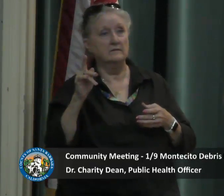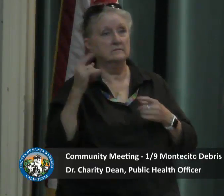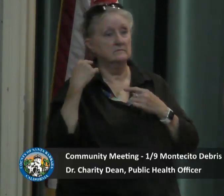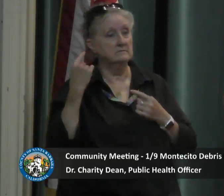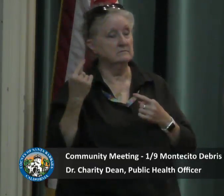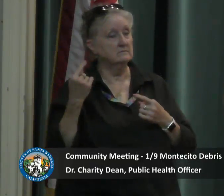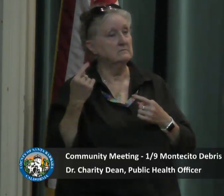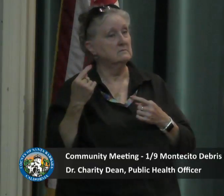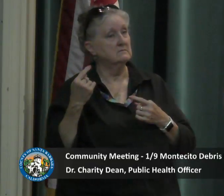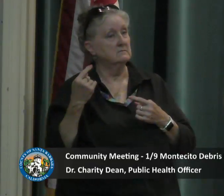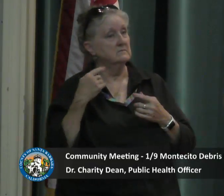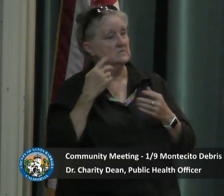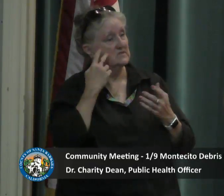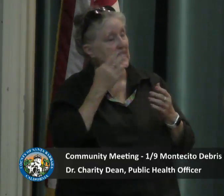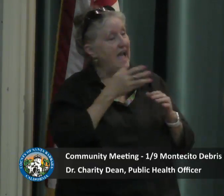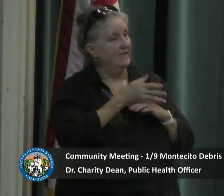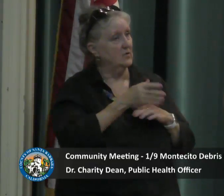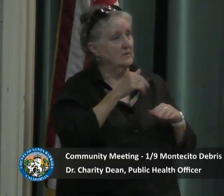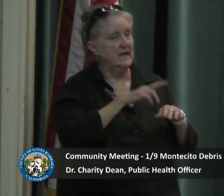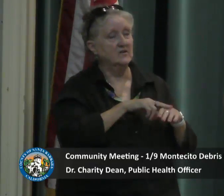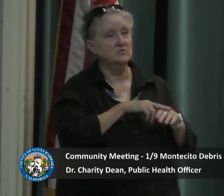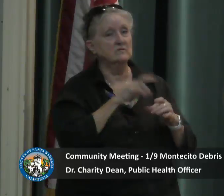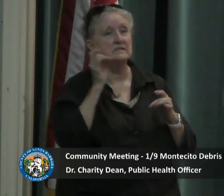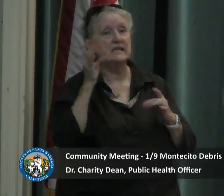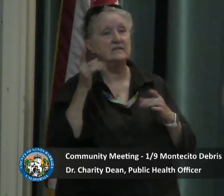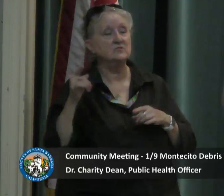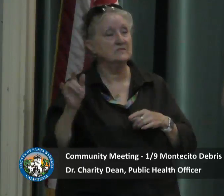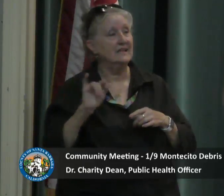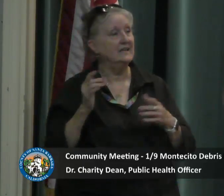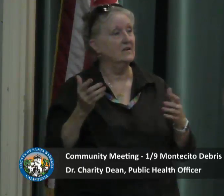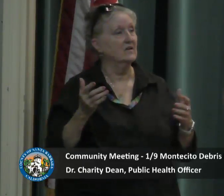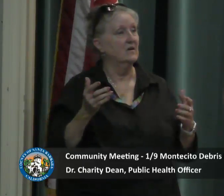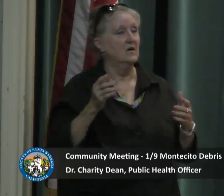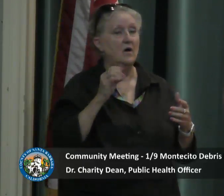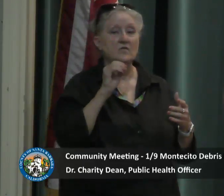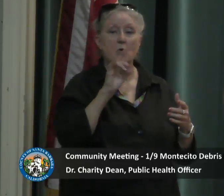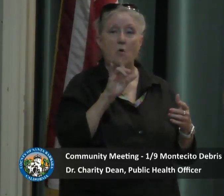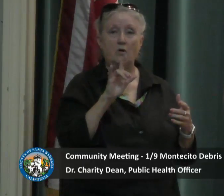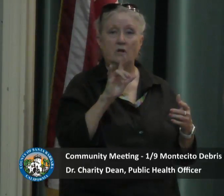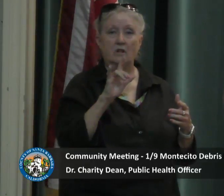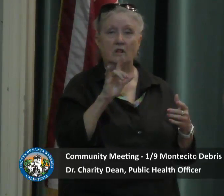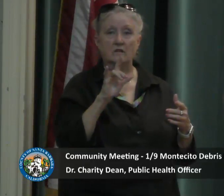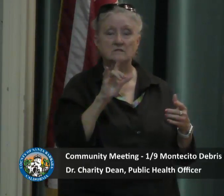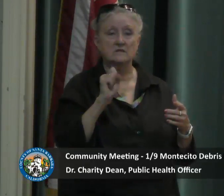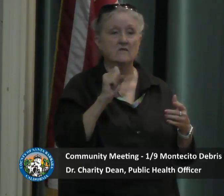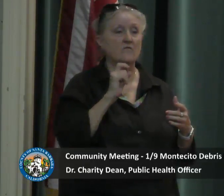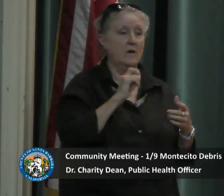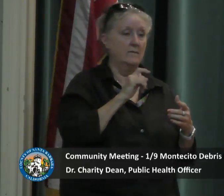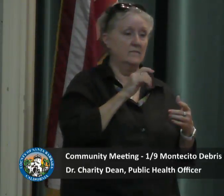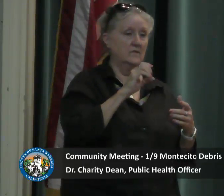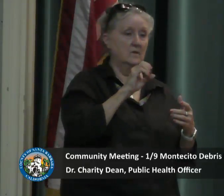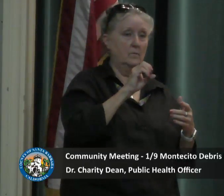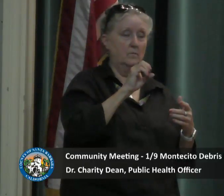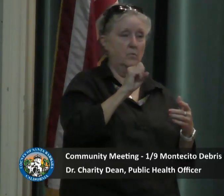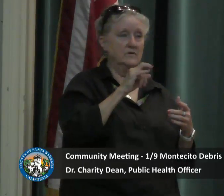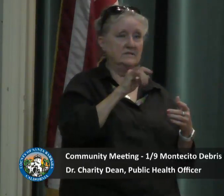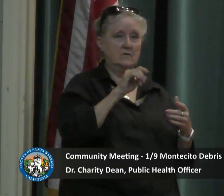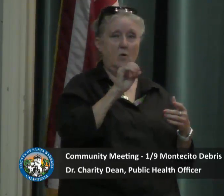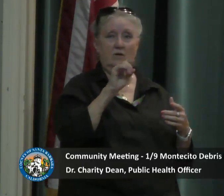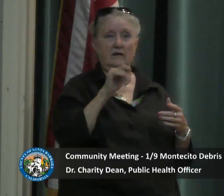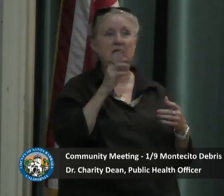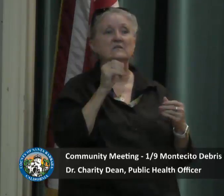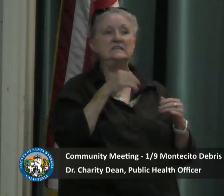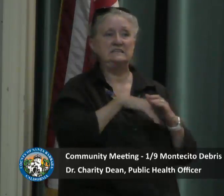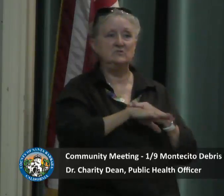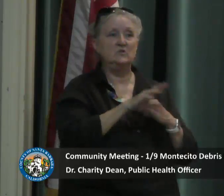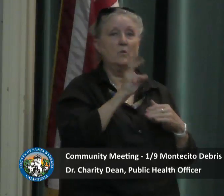of the after effects that we see after natural disasters that we've seen here is that the oils from the poison oak actually spread out in the water. And